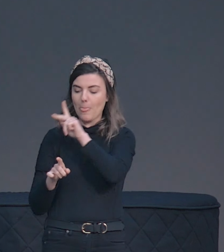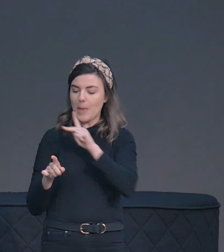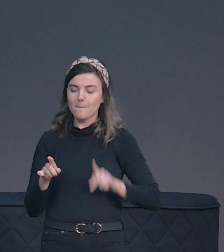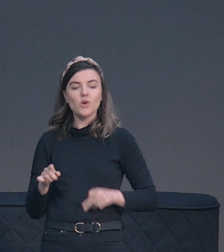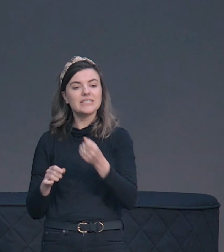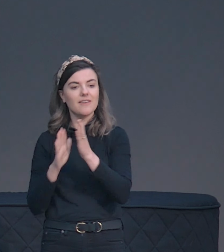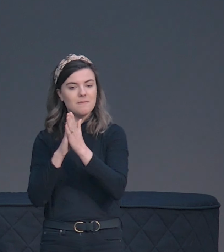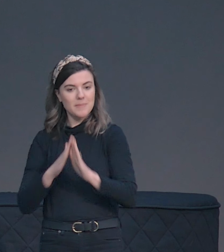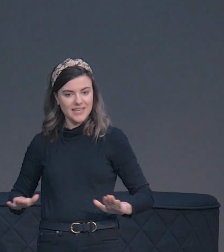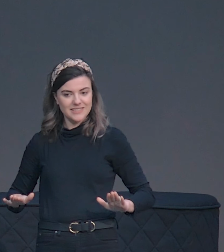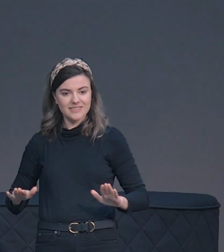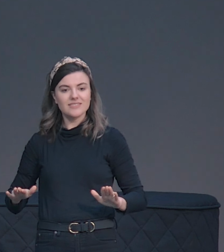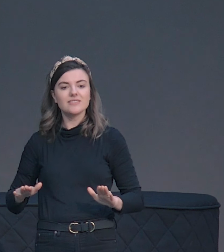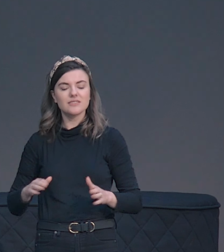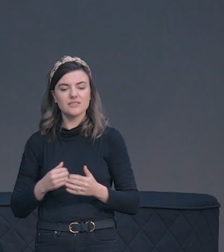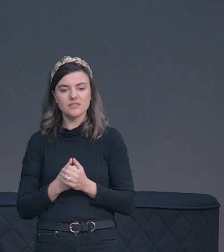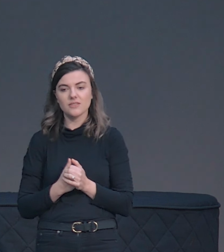of peace